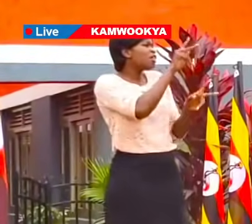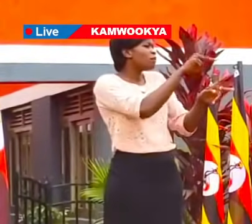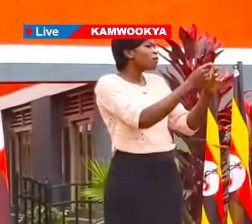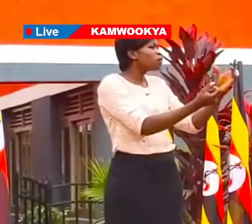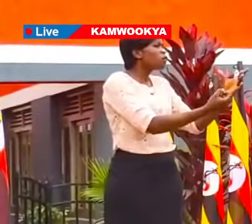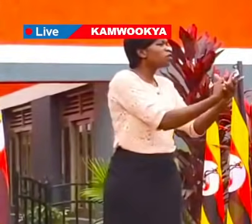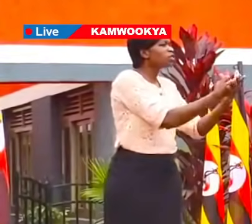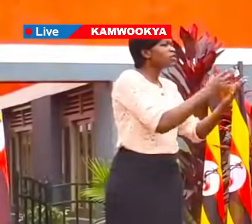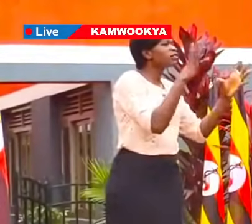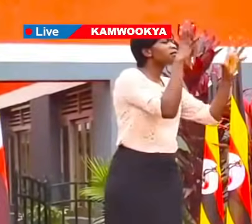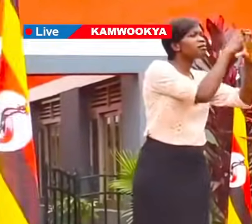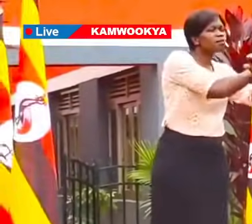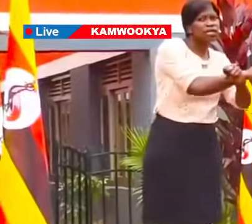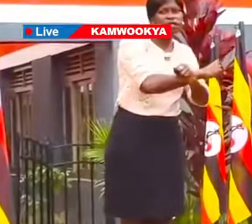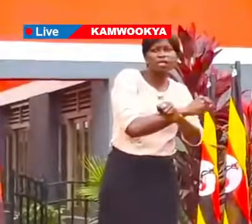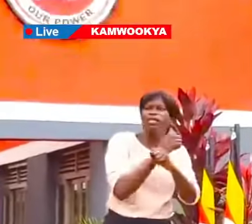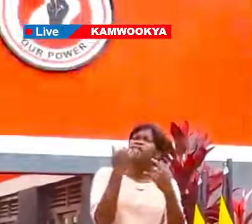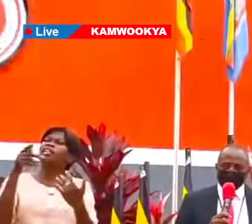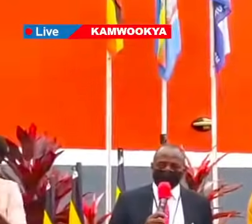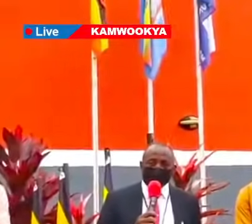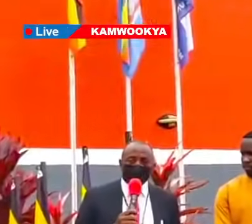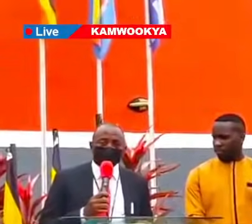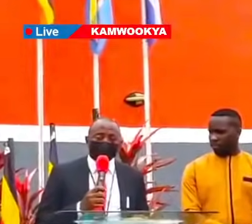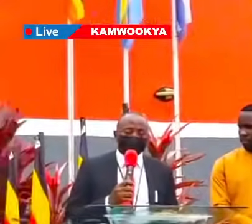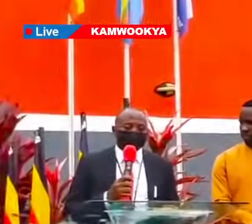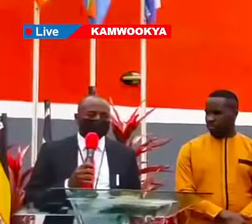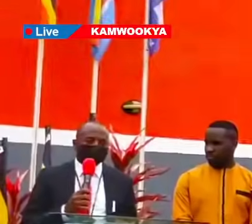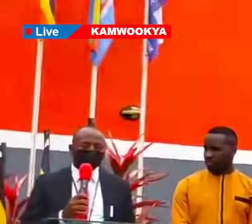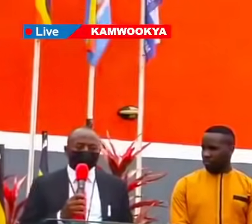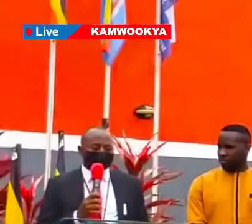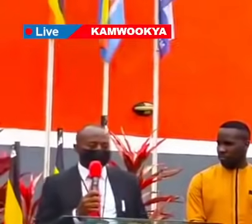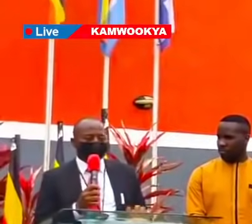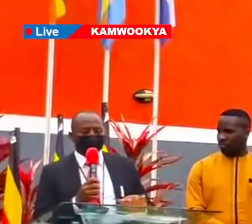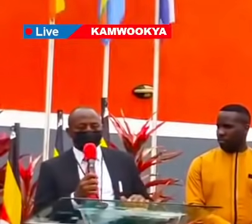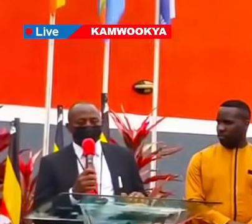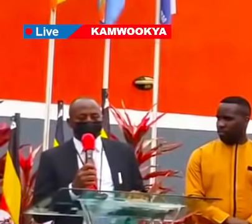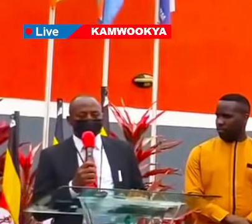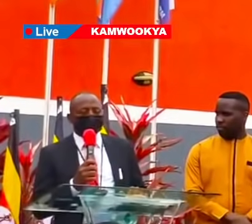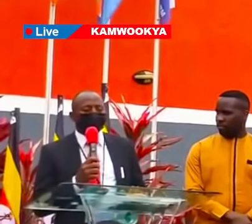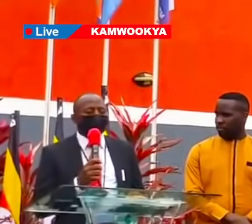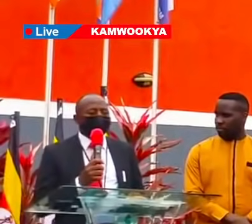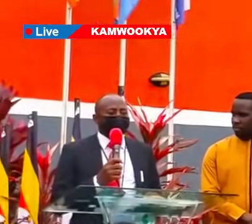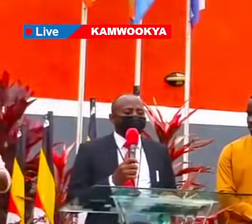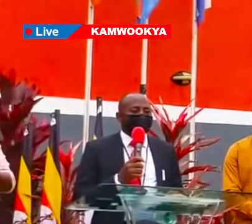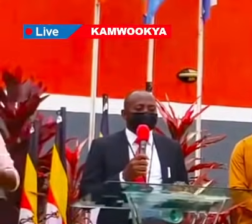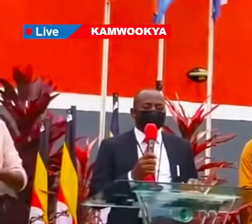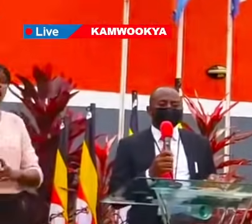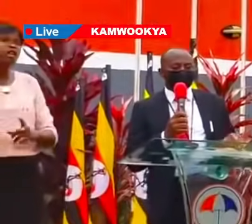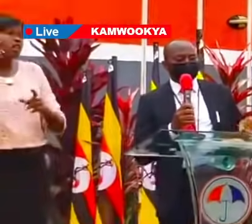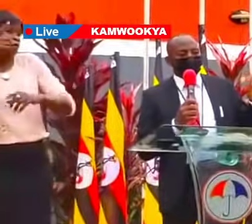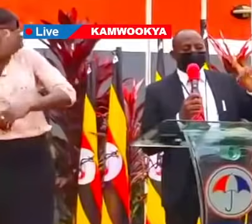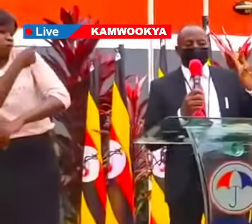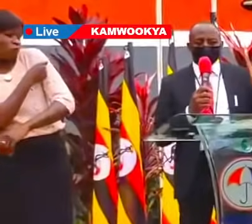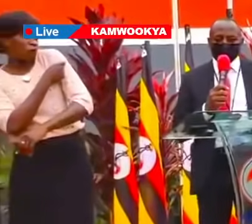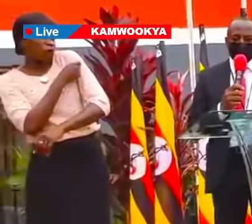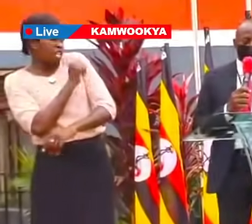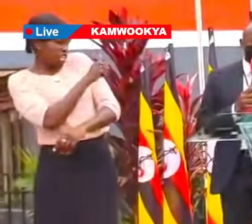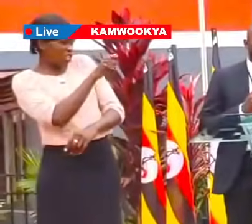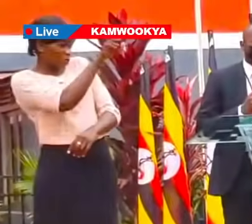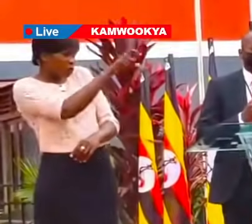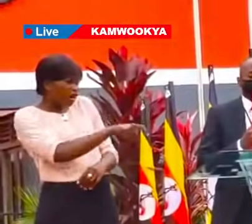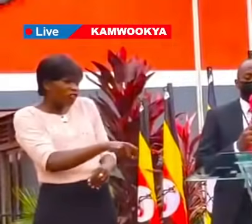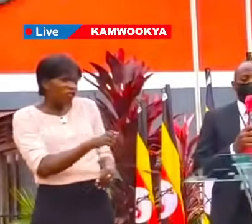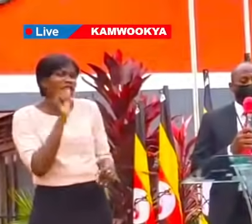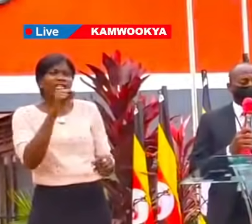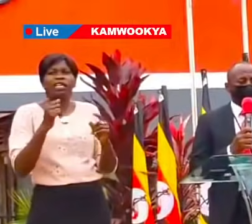okulyetaaga. N'olwekyo bw'otugamba nti December wajja kubawo doses 21 ate nga buli muntu atwala dose